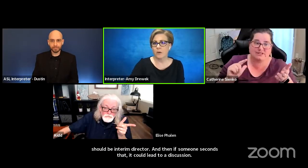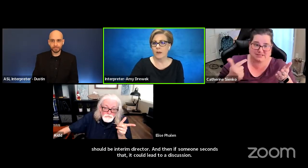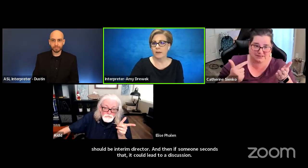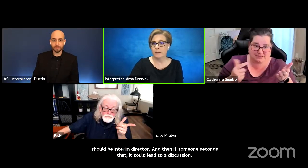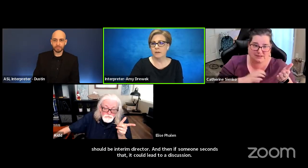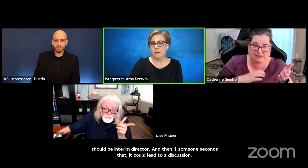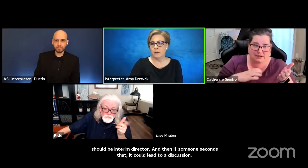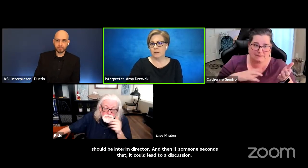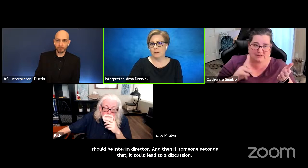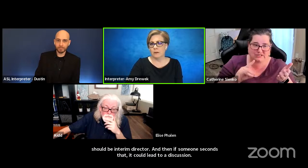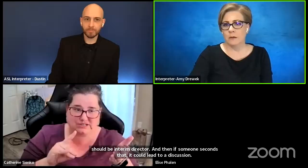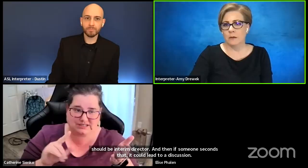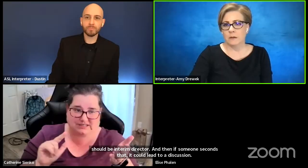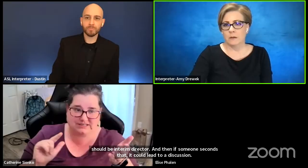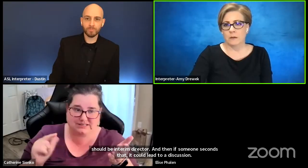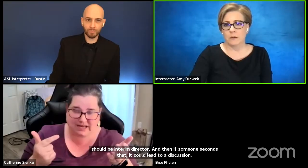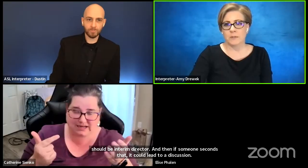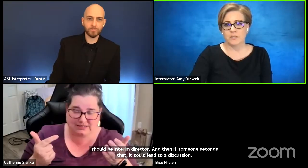This is Commissioner Cienko. Okay.